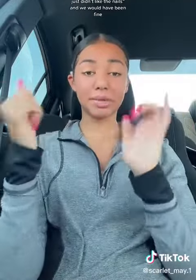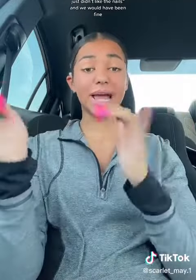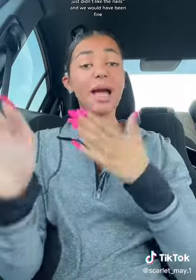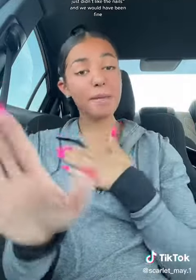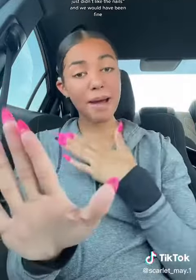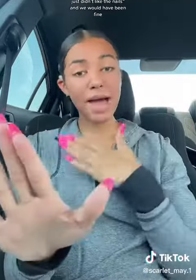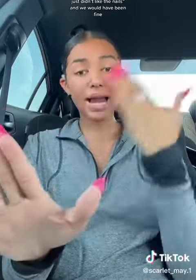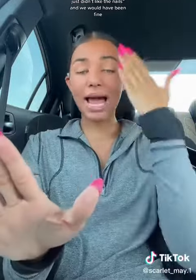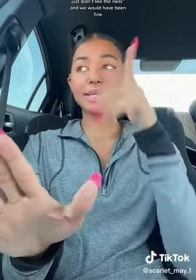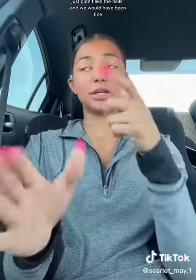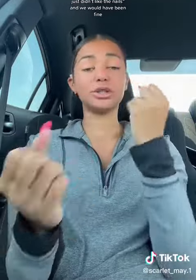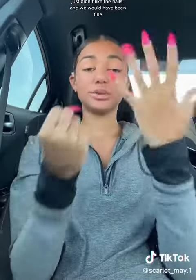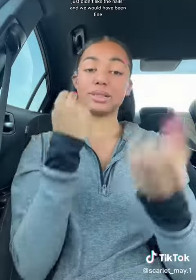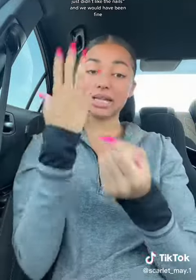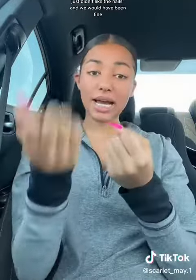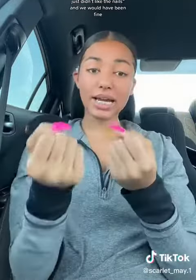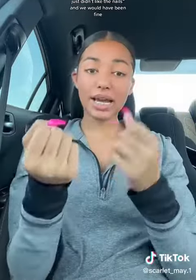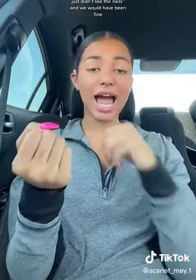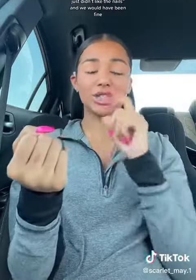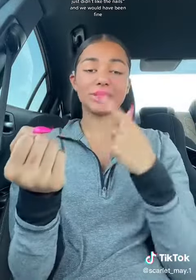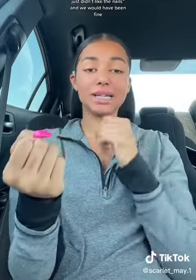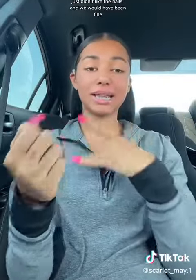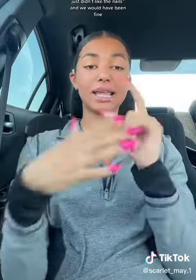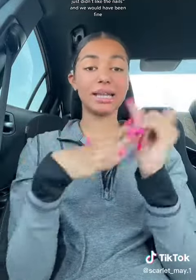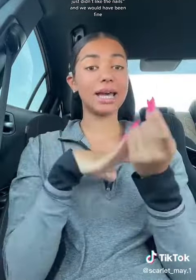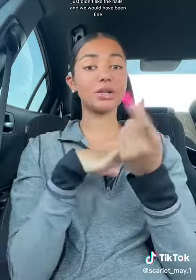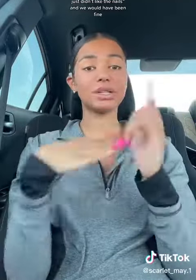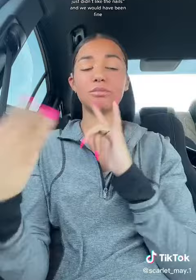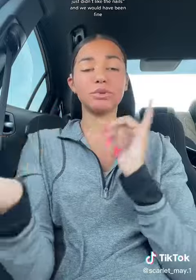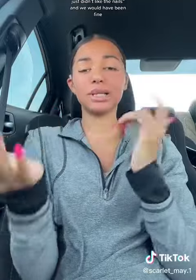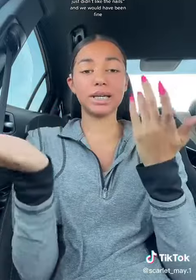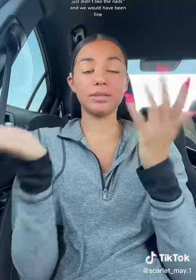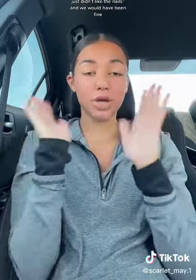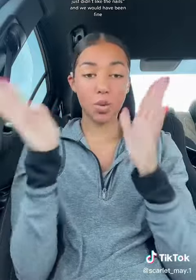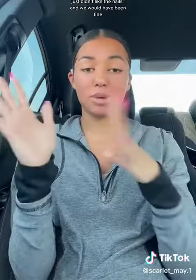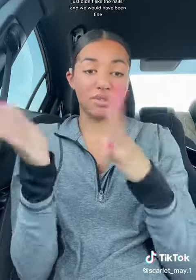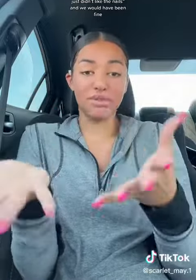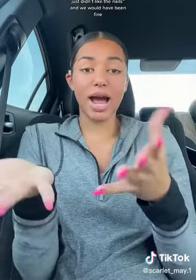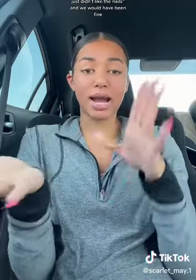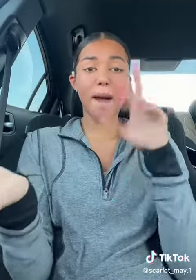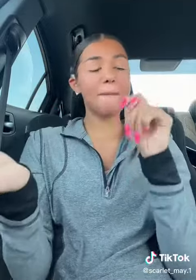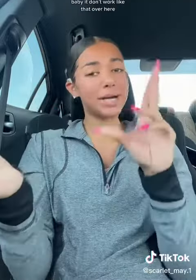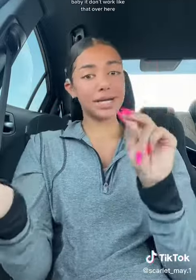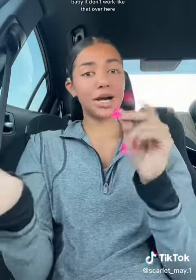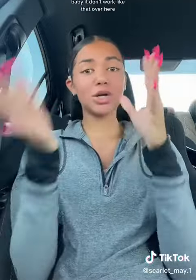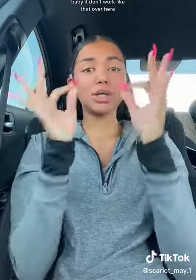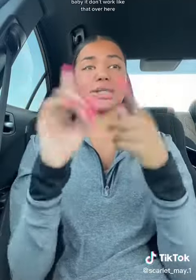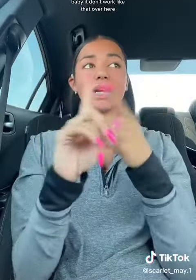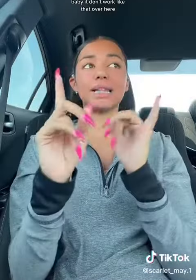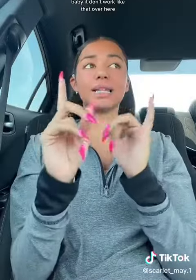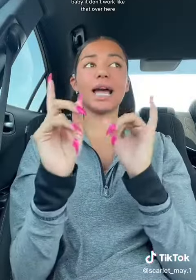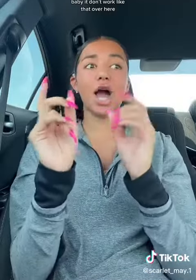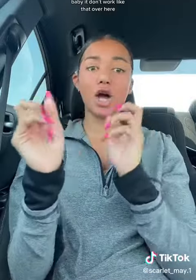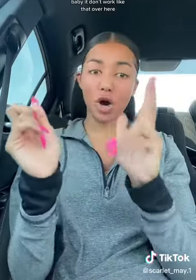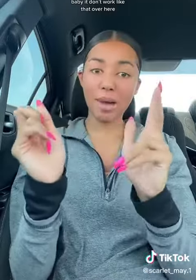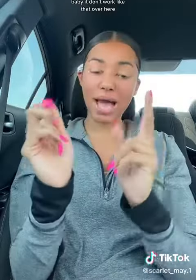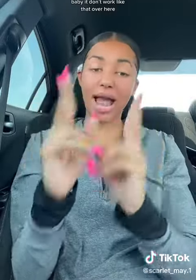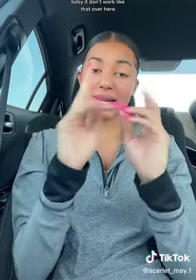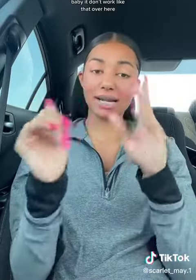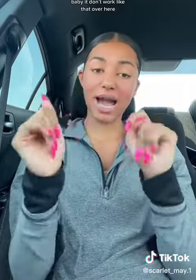like, my bad, I didn't know she was signing, I just didn't like the nails, and we really would have been fine. But no, you decided to, like, go back, edit it out,